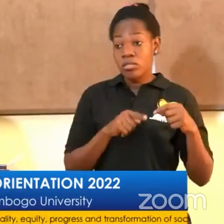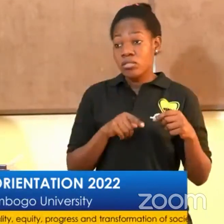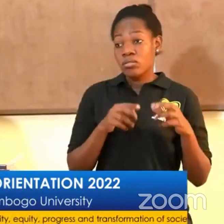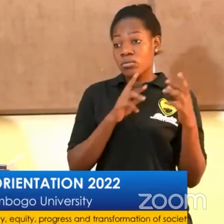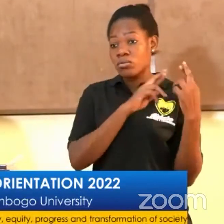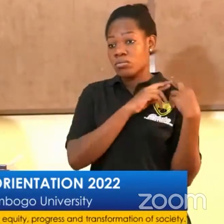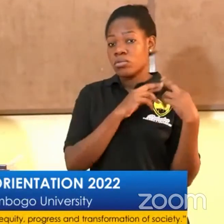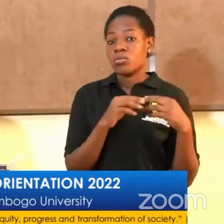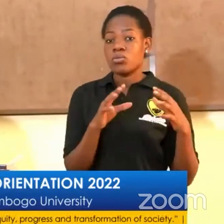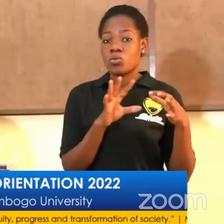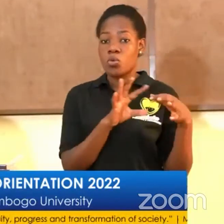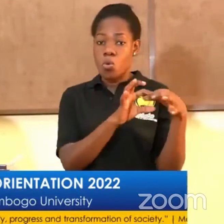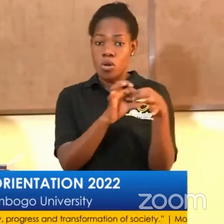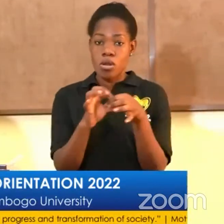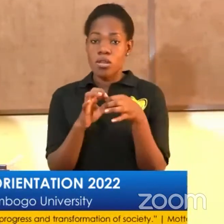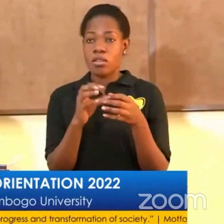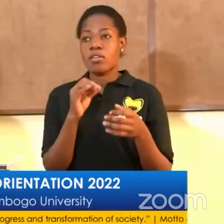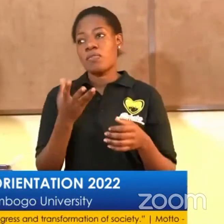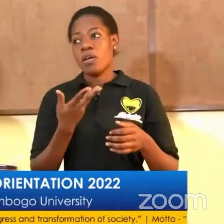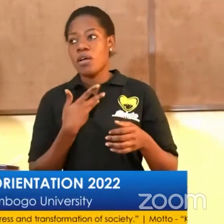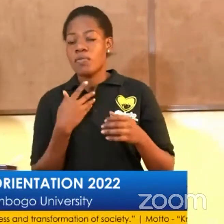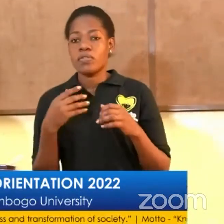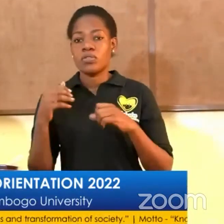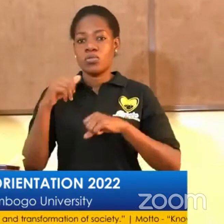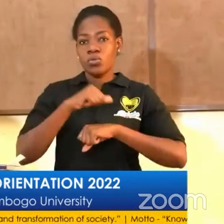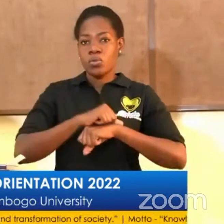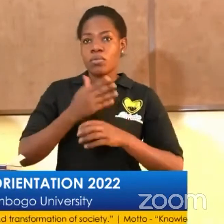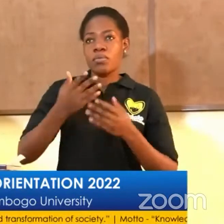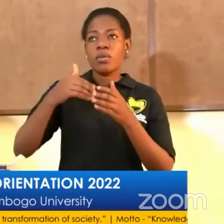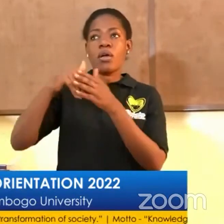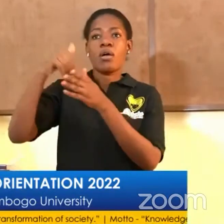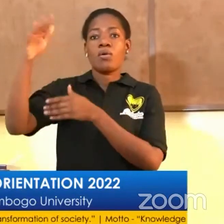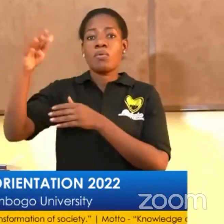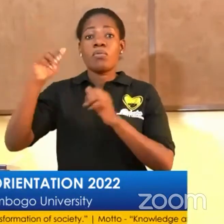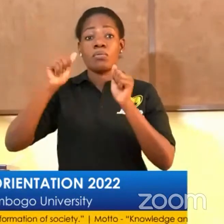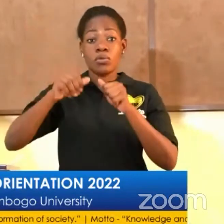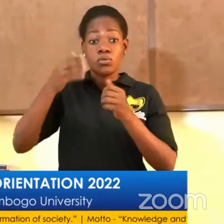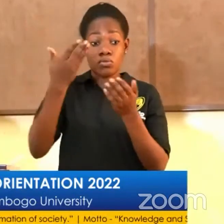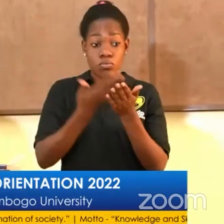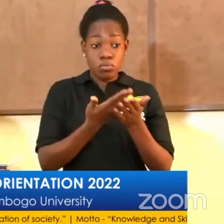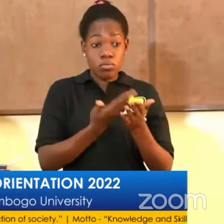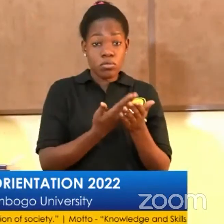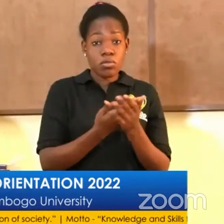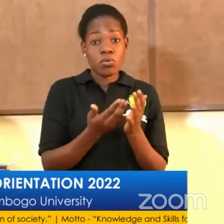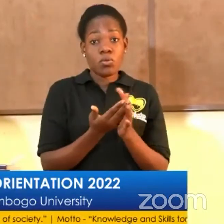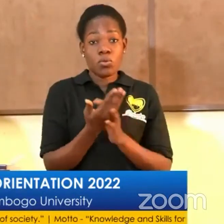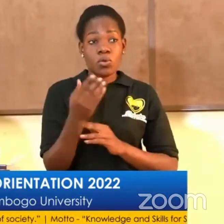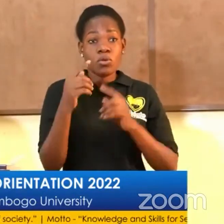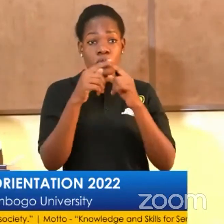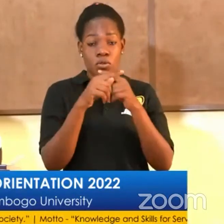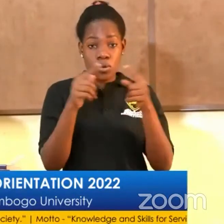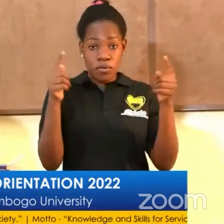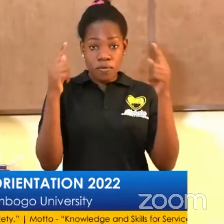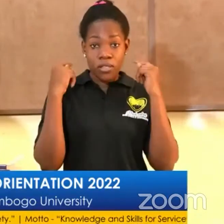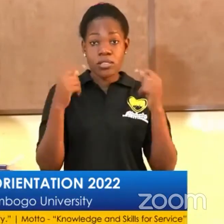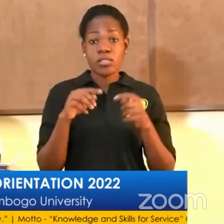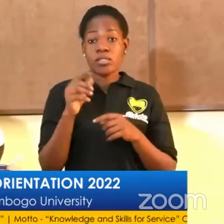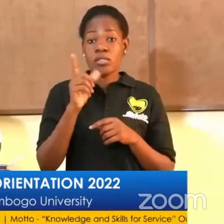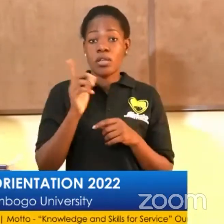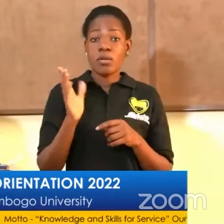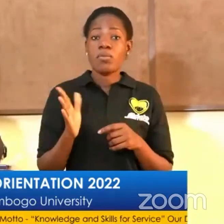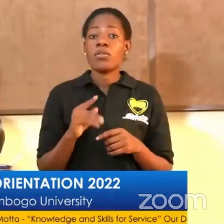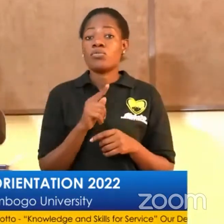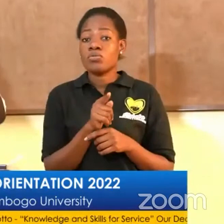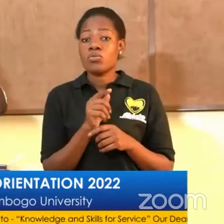a school, maybe up country or wherever, you can write and apply through the university librarian for you to be able